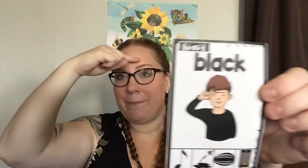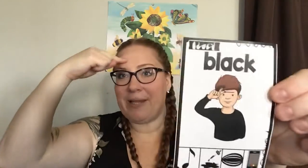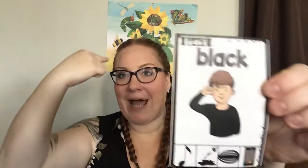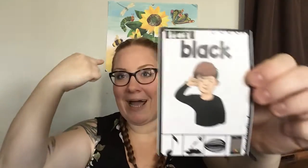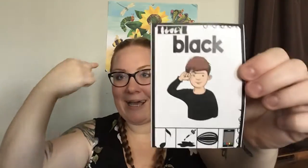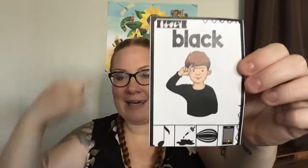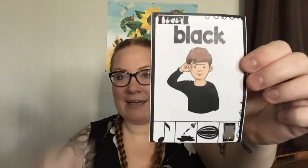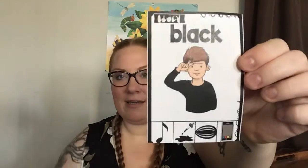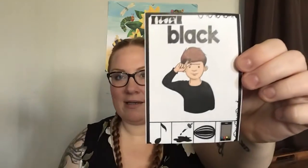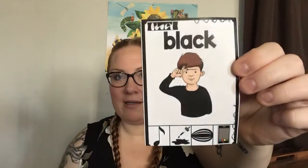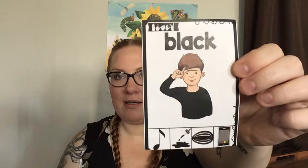black.